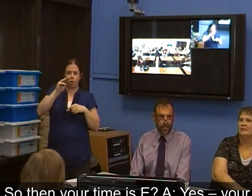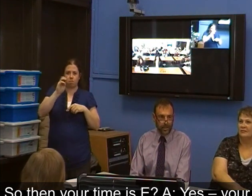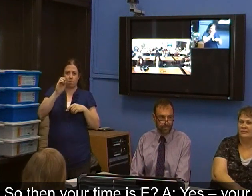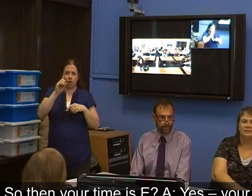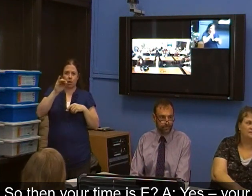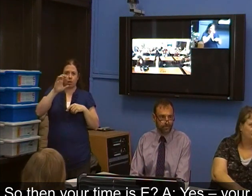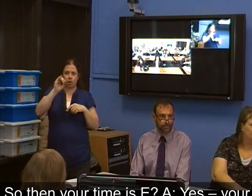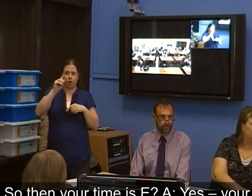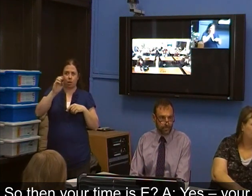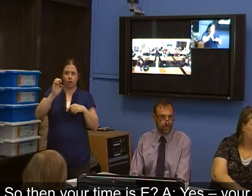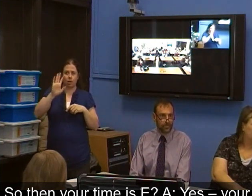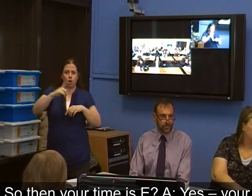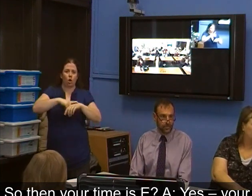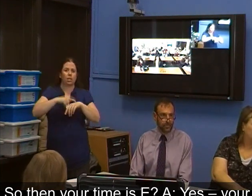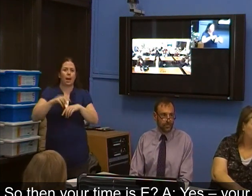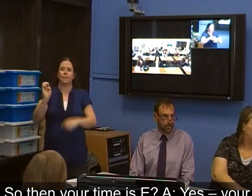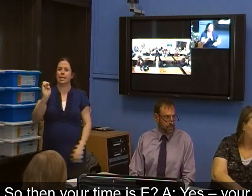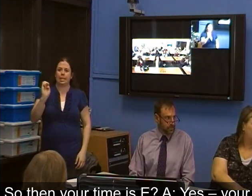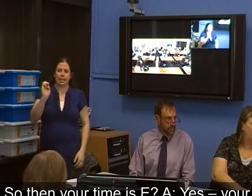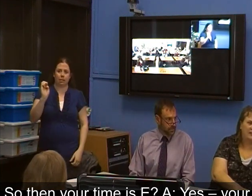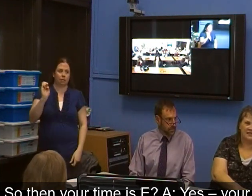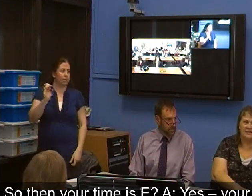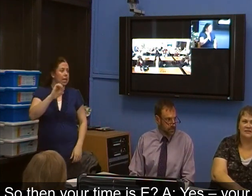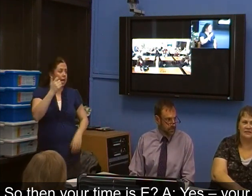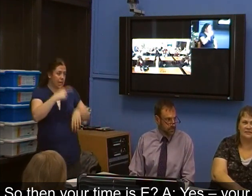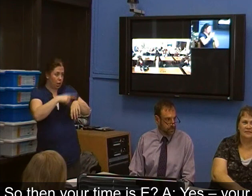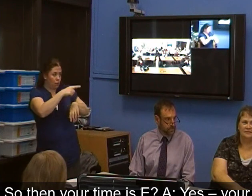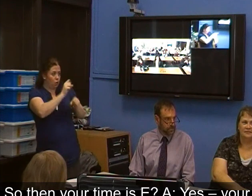is E. Yes.